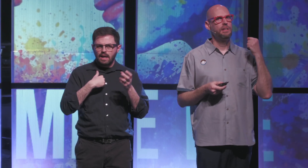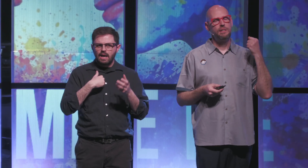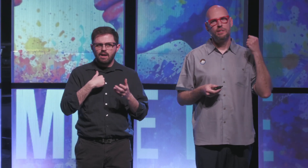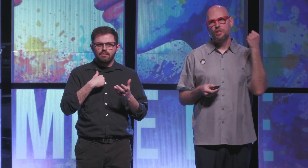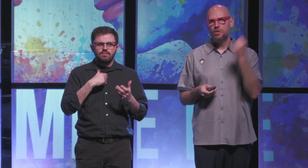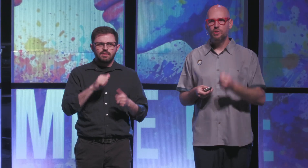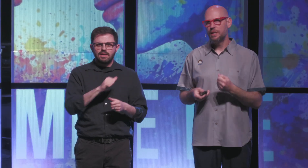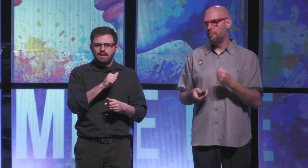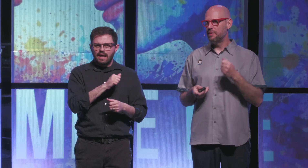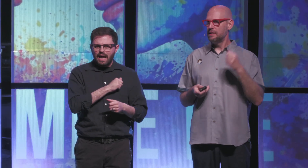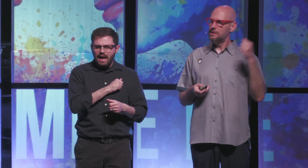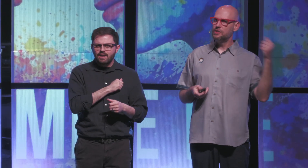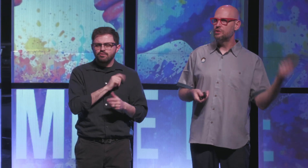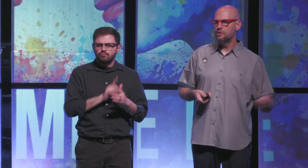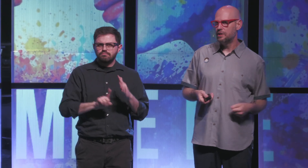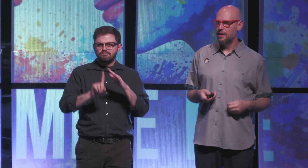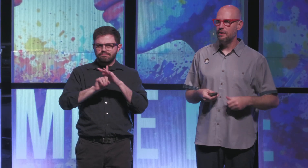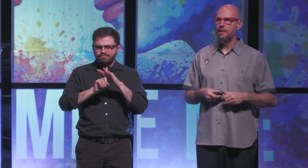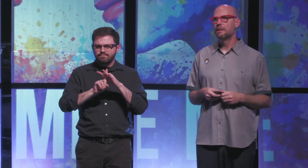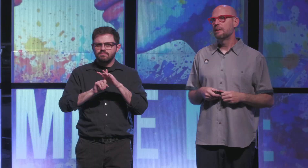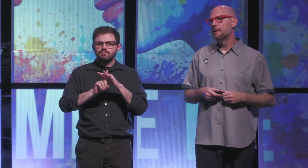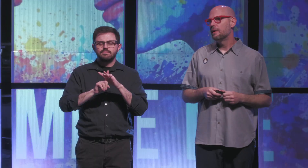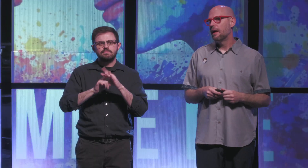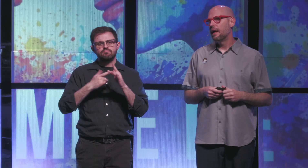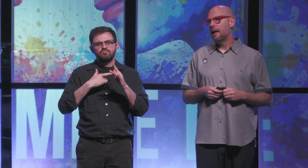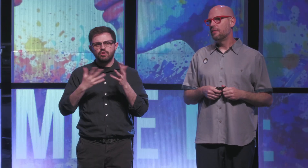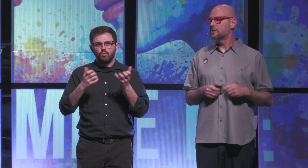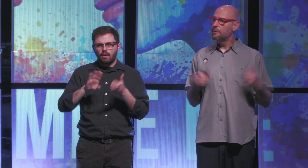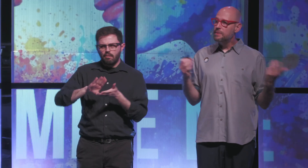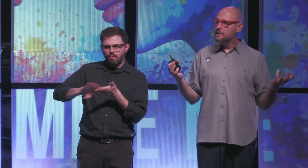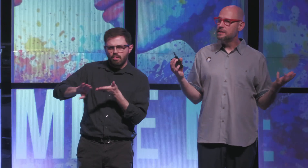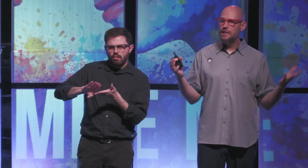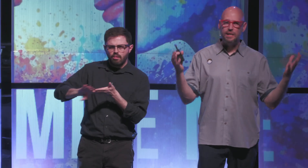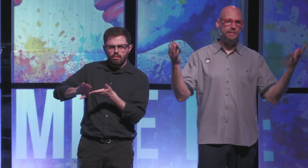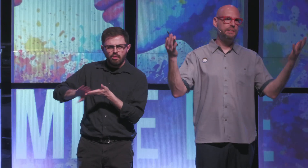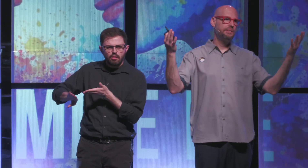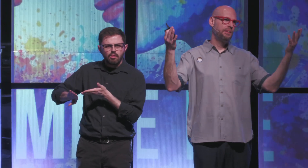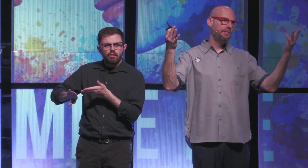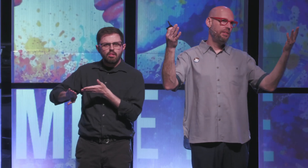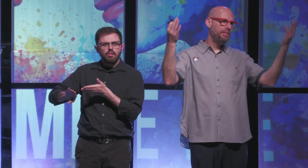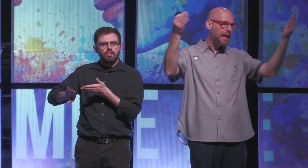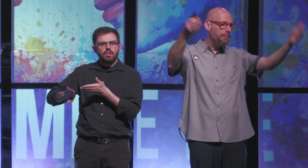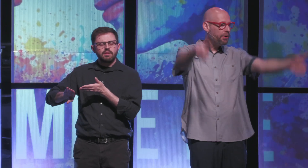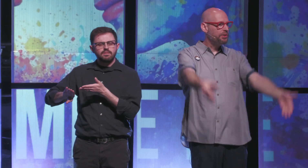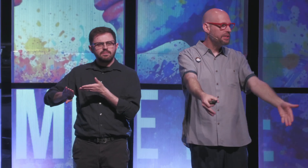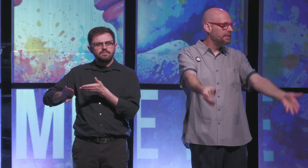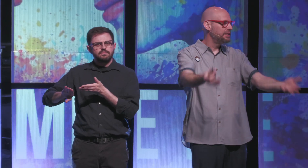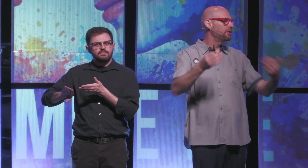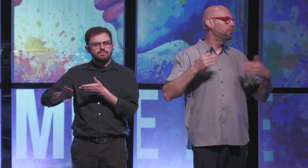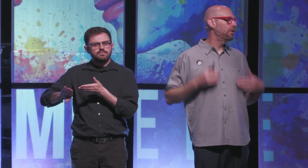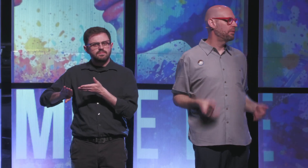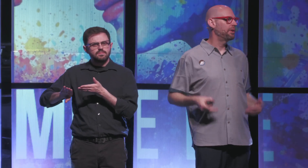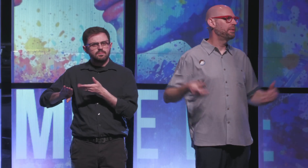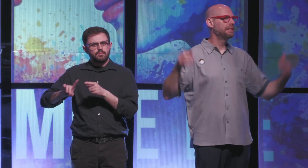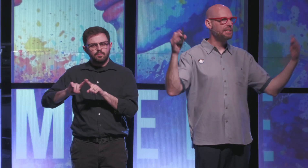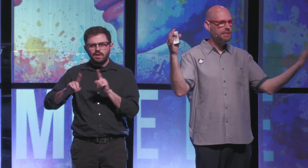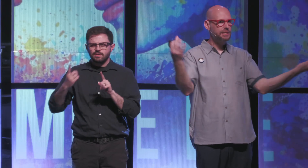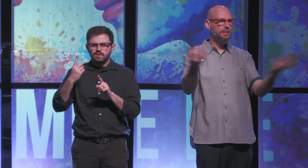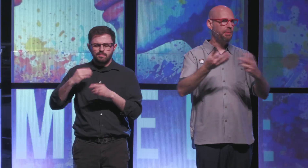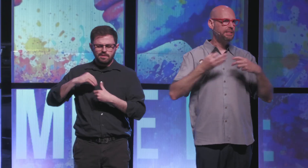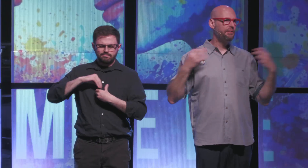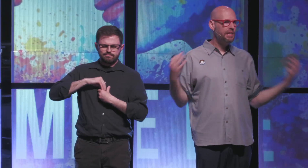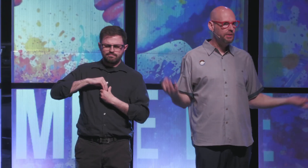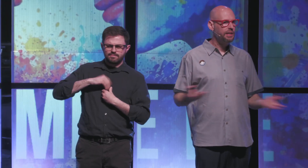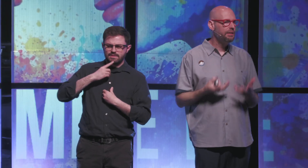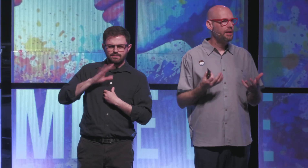condition that shows up that is exclusionary. And there's something that says that person is still welcome here because this